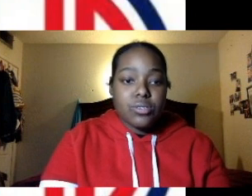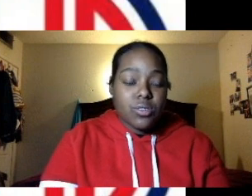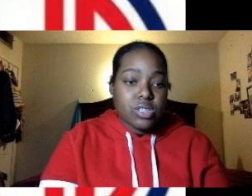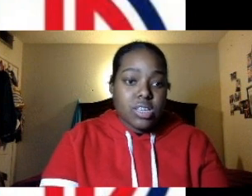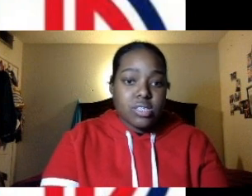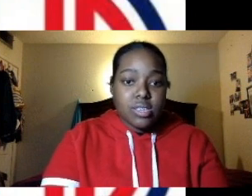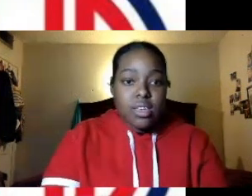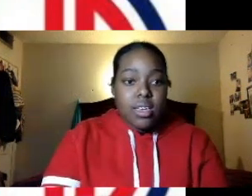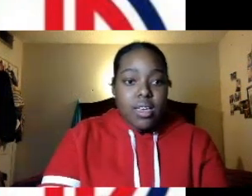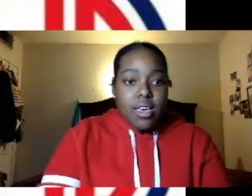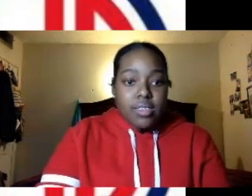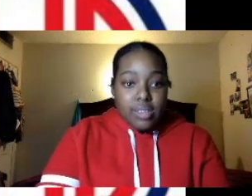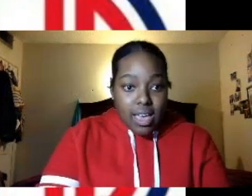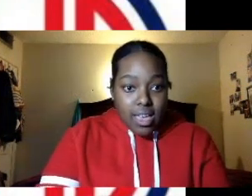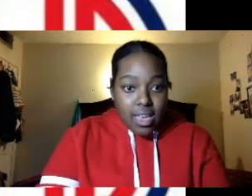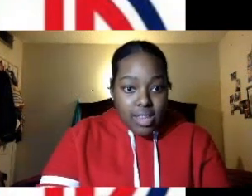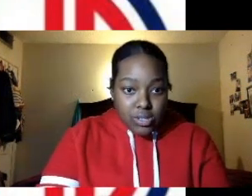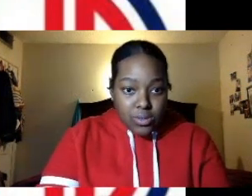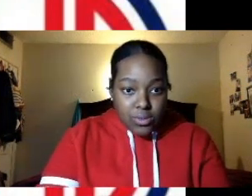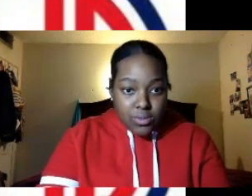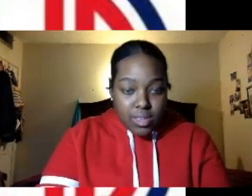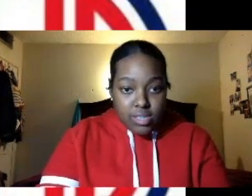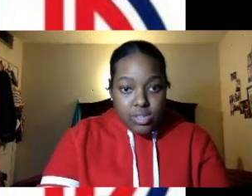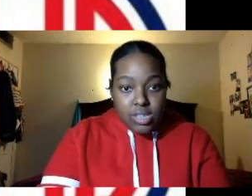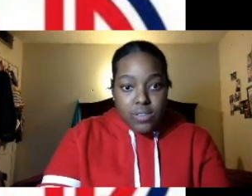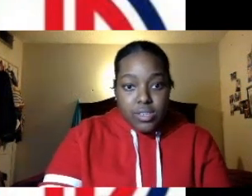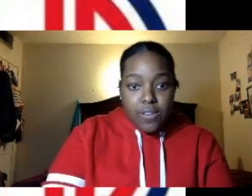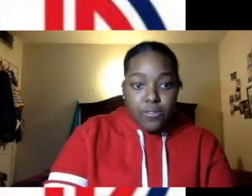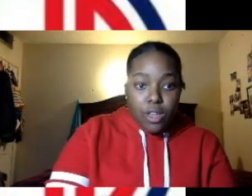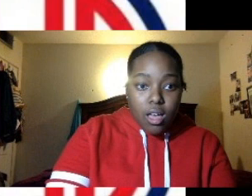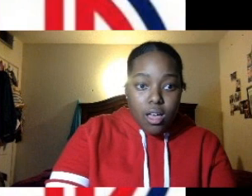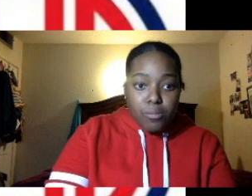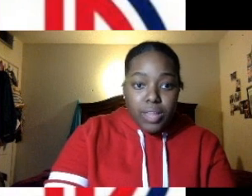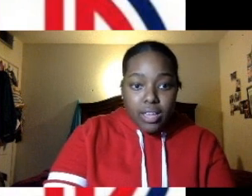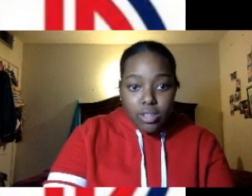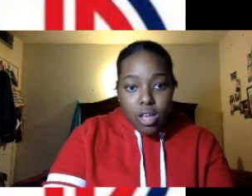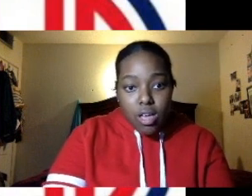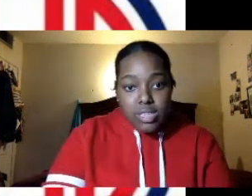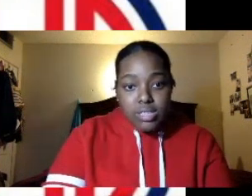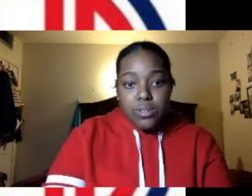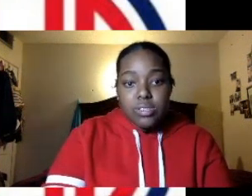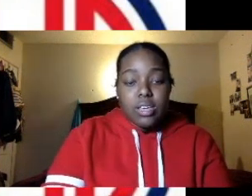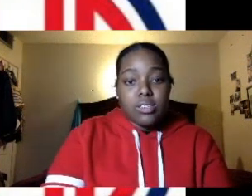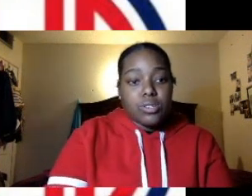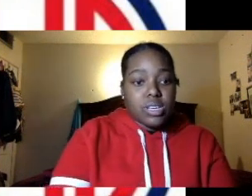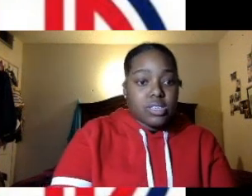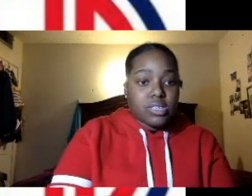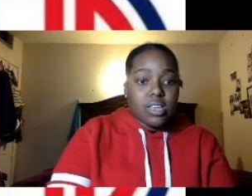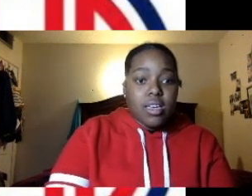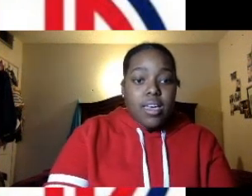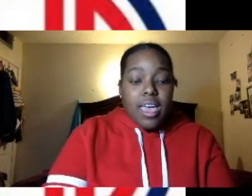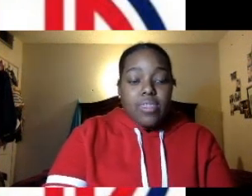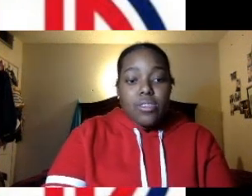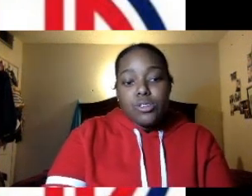Advocates Associates, the National Associates of the Deaf Law, Black Law, and Students